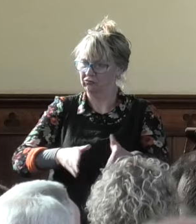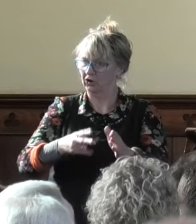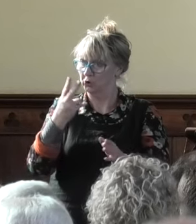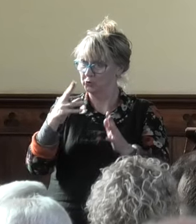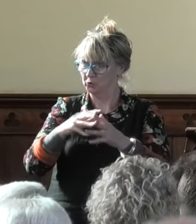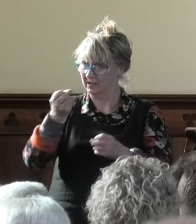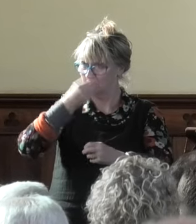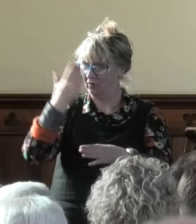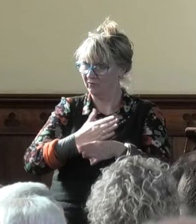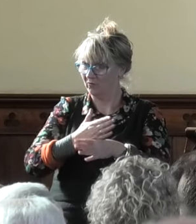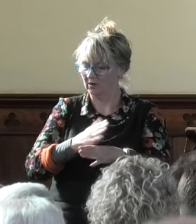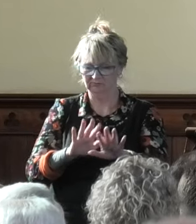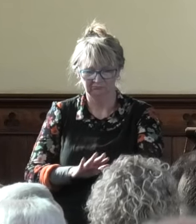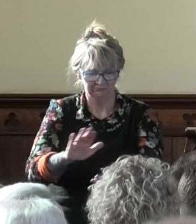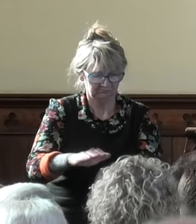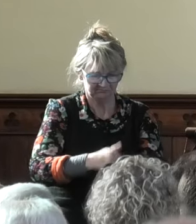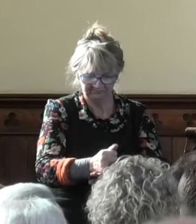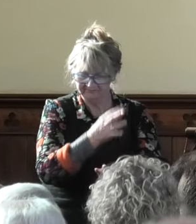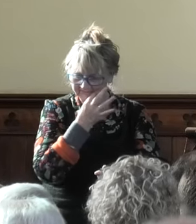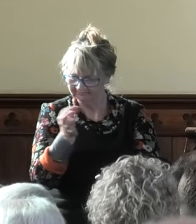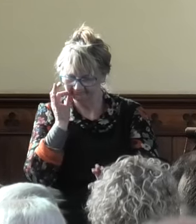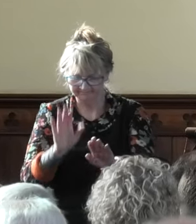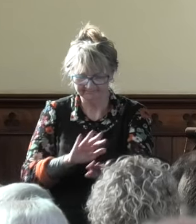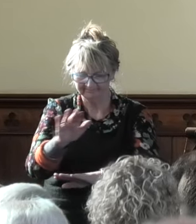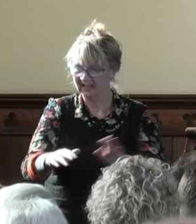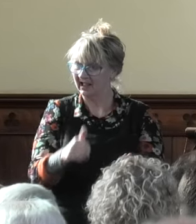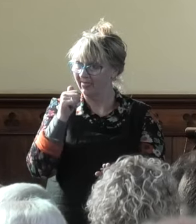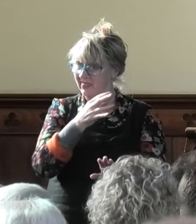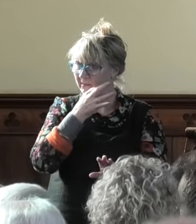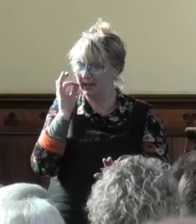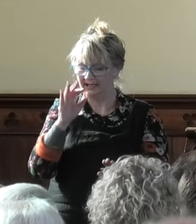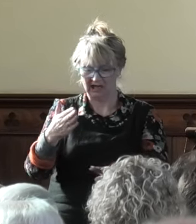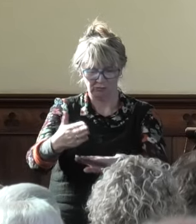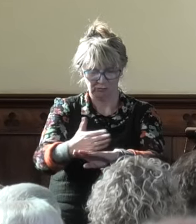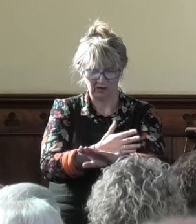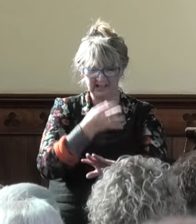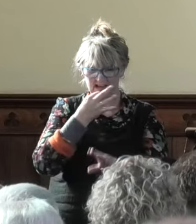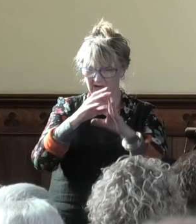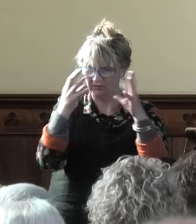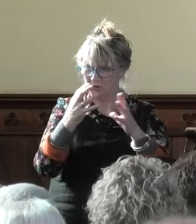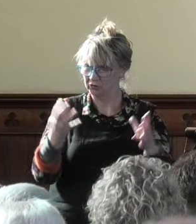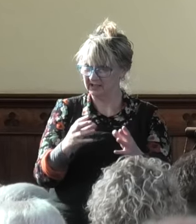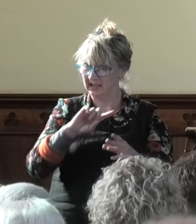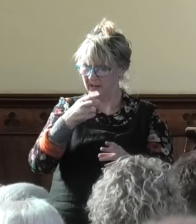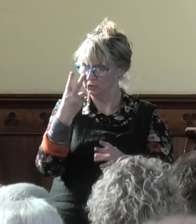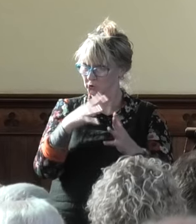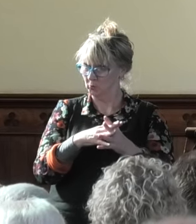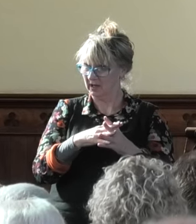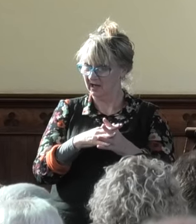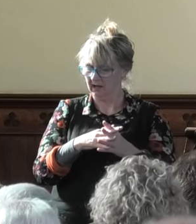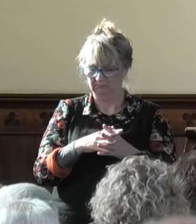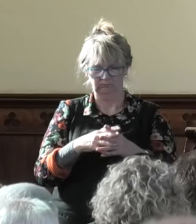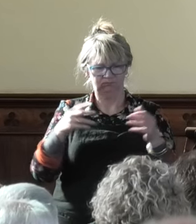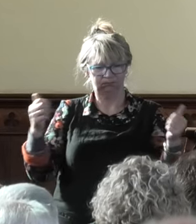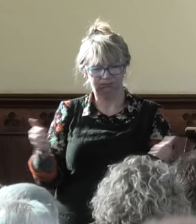off work to landscape the garden herself. The backyard was just grass and a few trees, but in that fortnight, she drew out